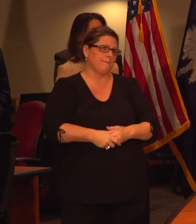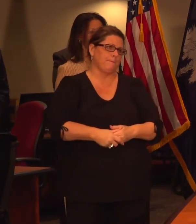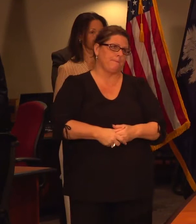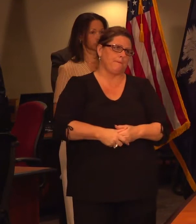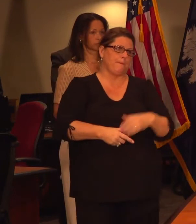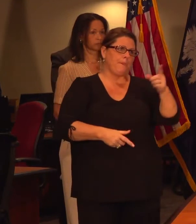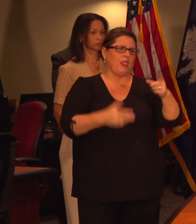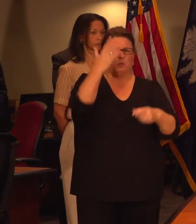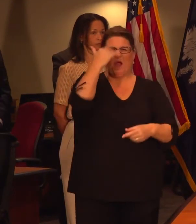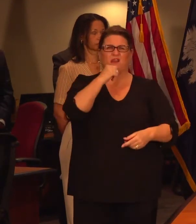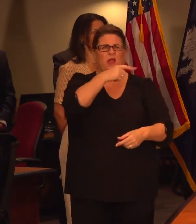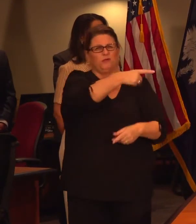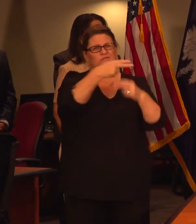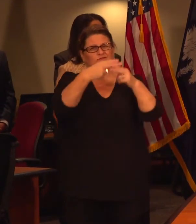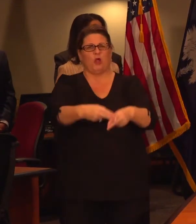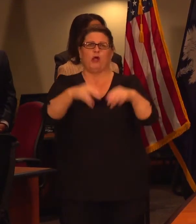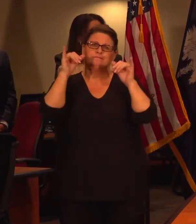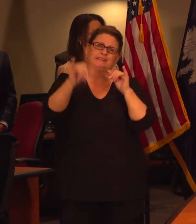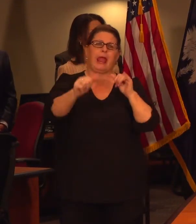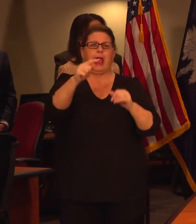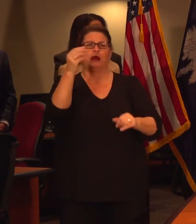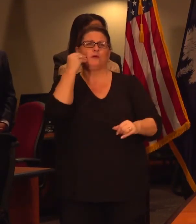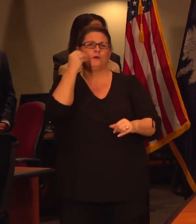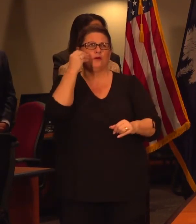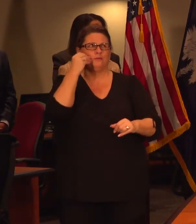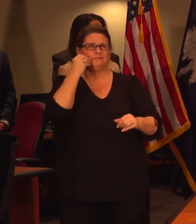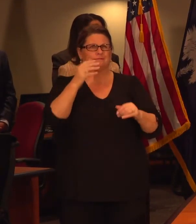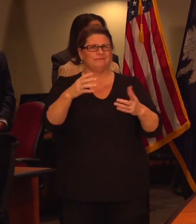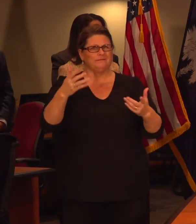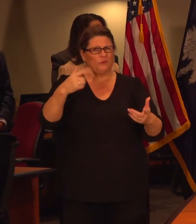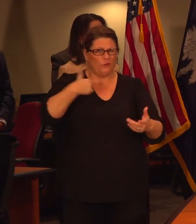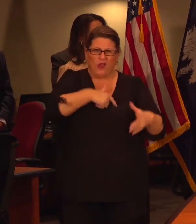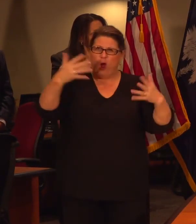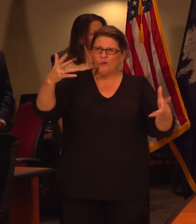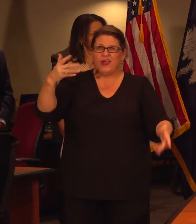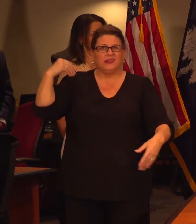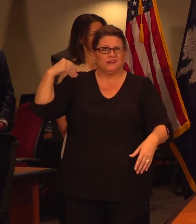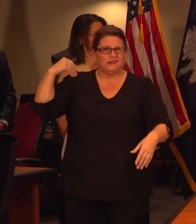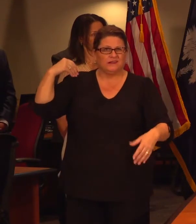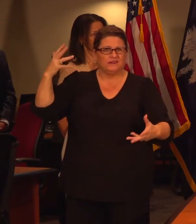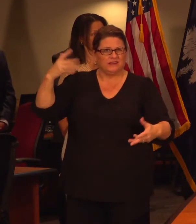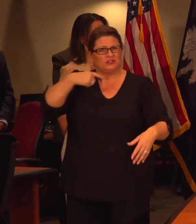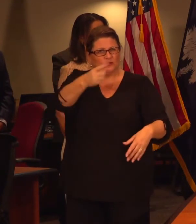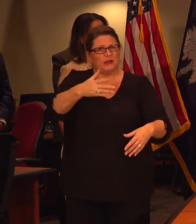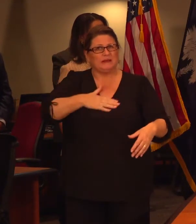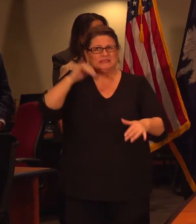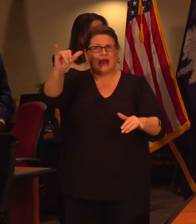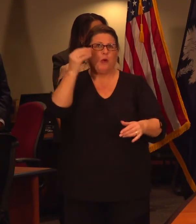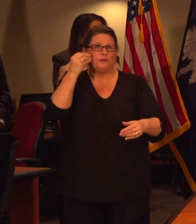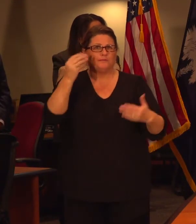not just call it a stay-at-home order? You called it a Well, home it is. order. We've been urging people to stay at home from the very beginning. We've had